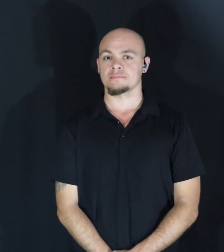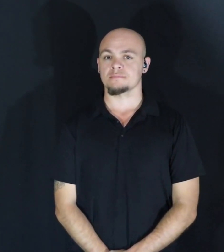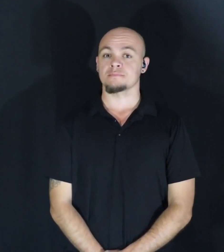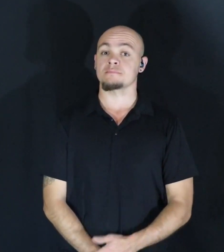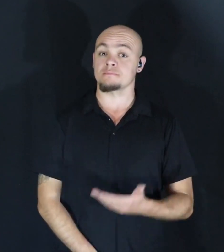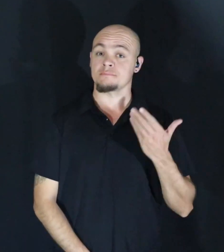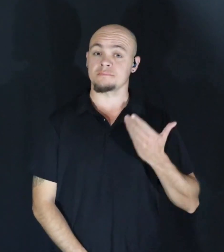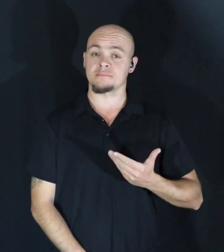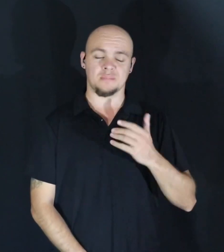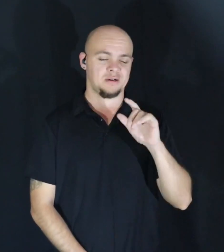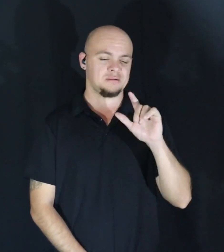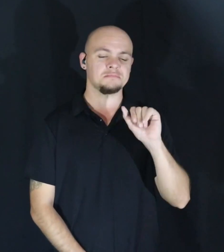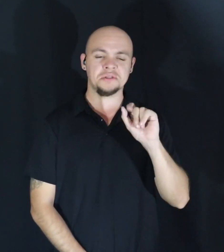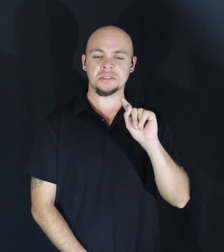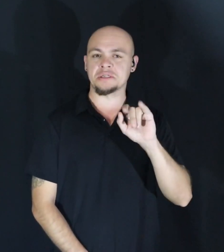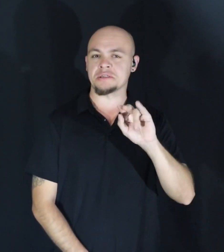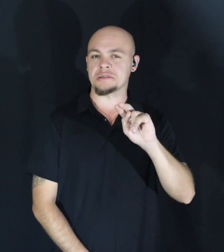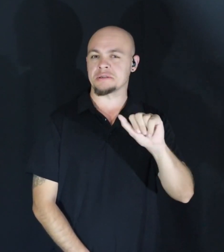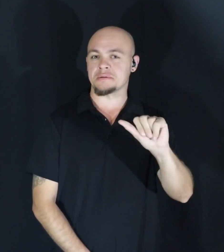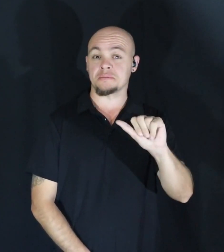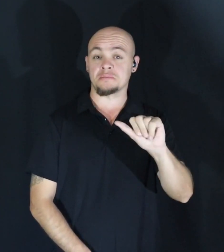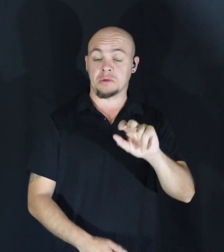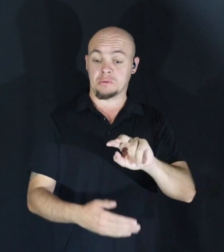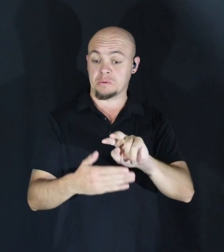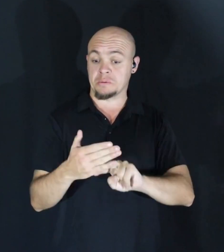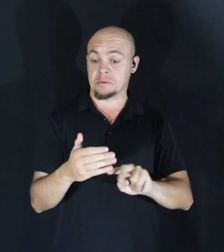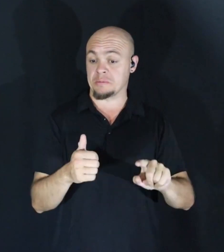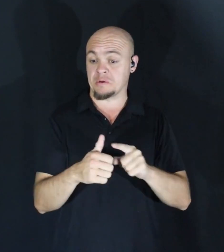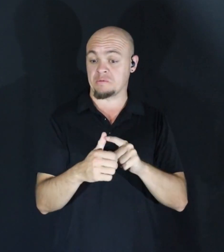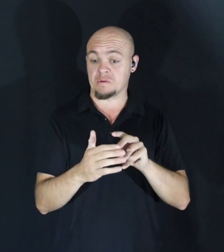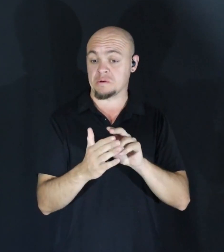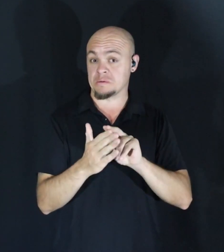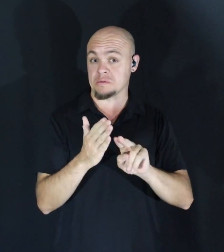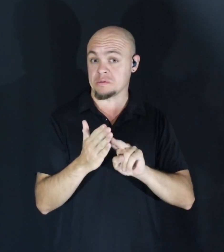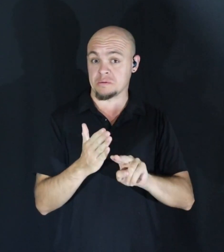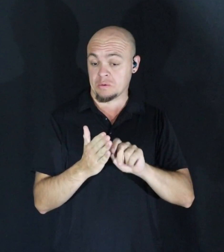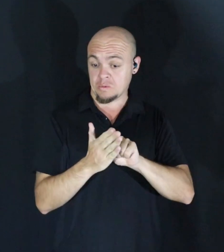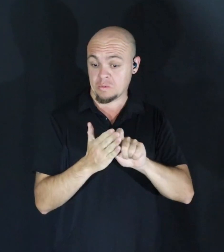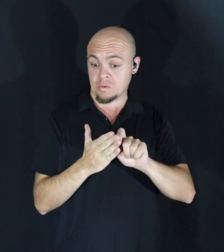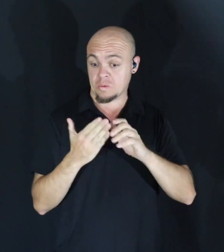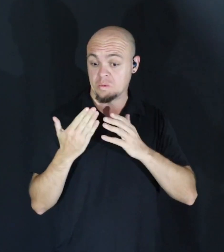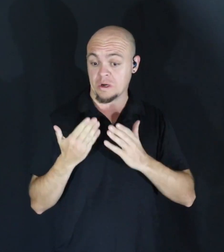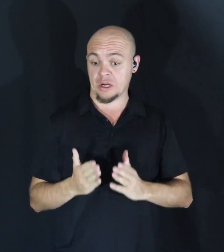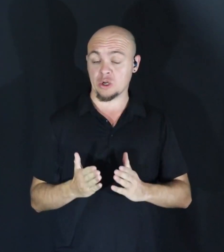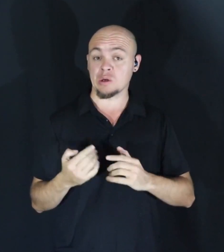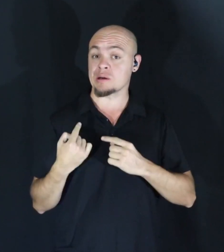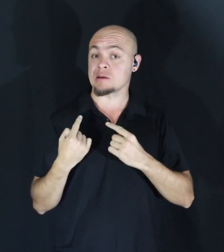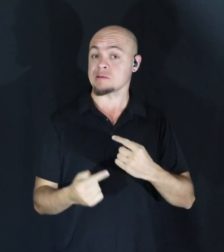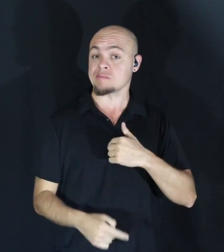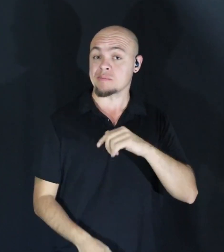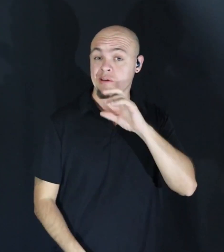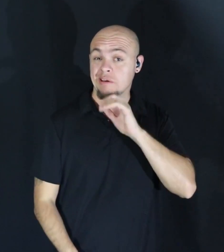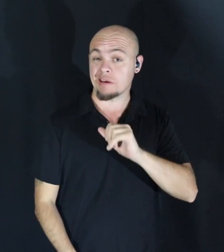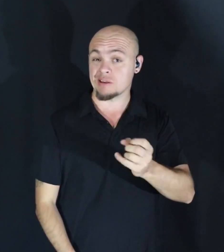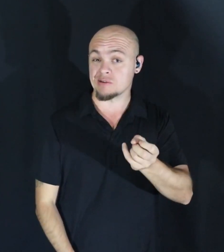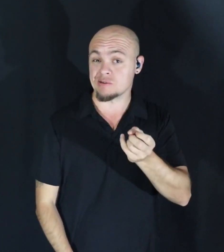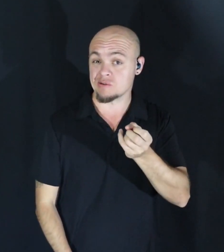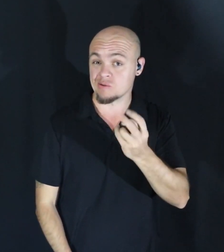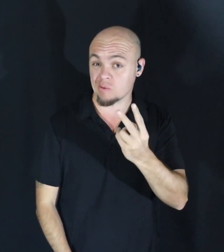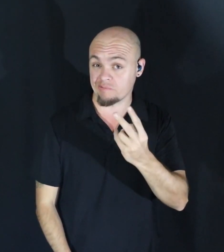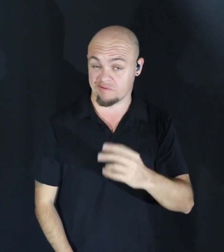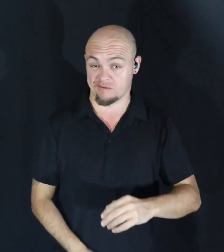Latina, but I didn't read my first novel by a Latina author until I was 12 years